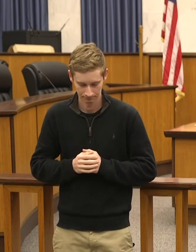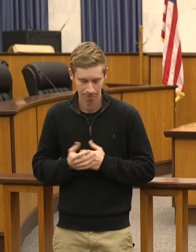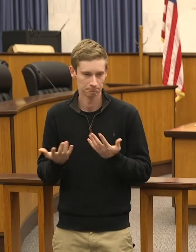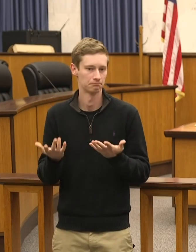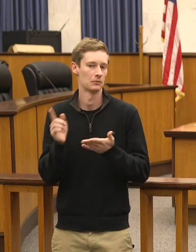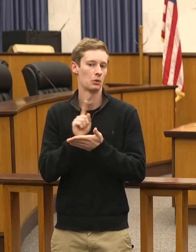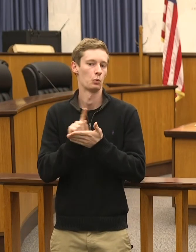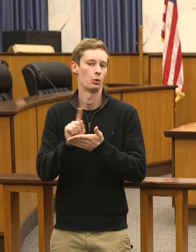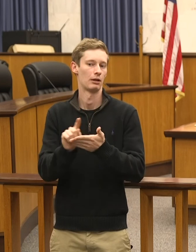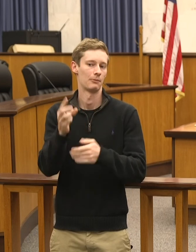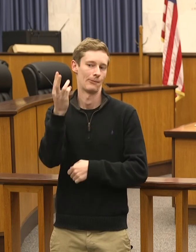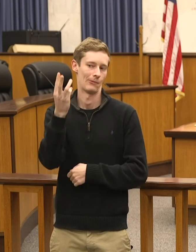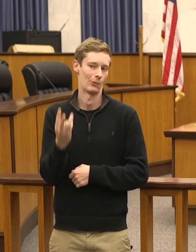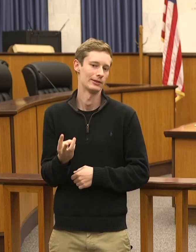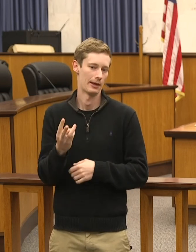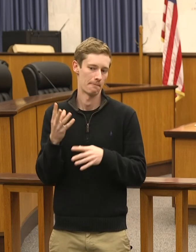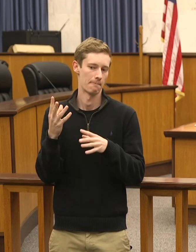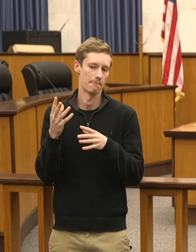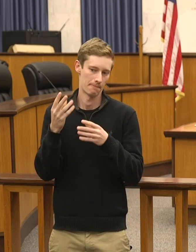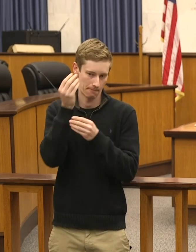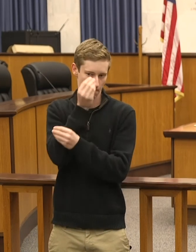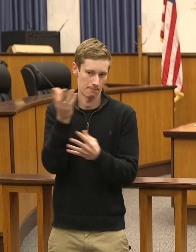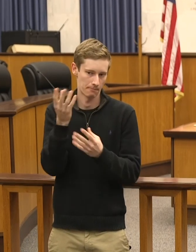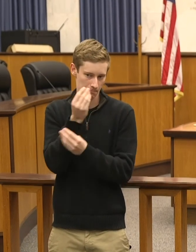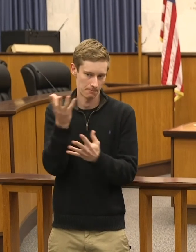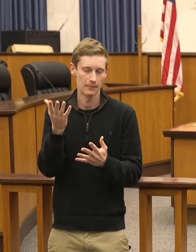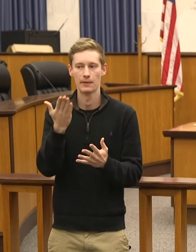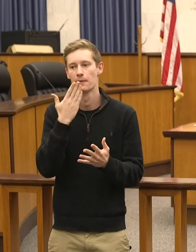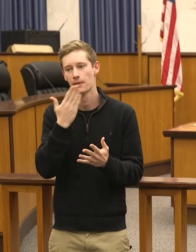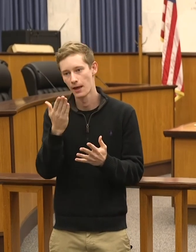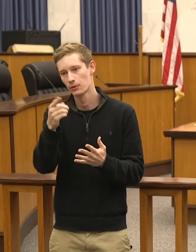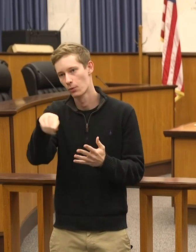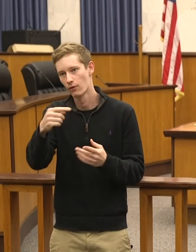weekly schedule, I want to thank everyone for coming out to one of our